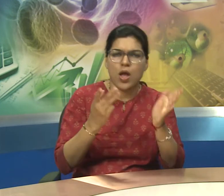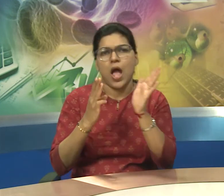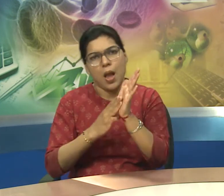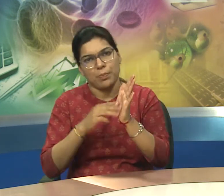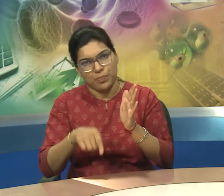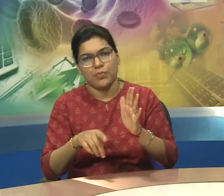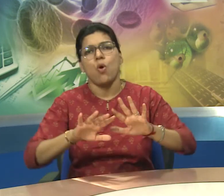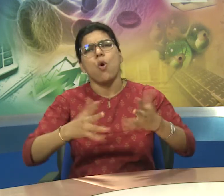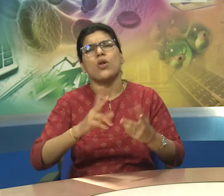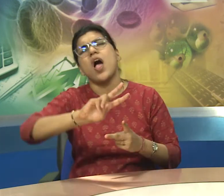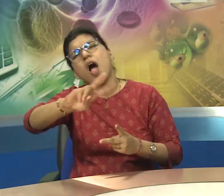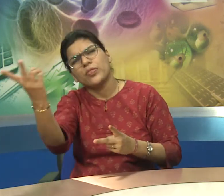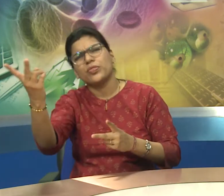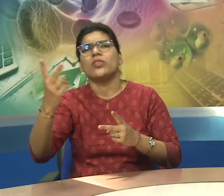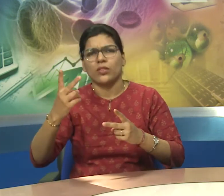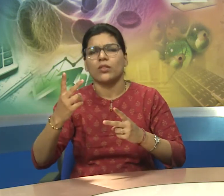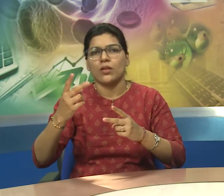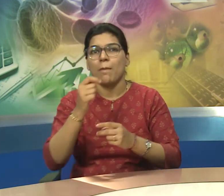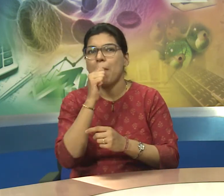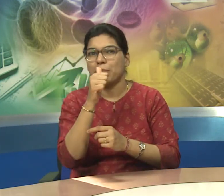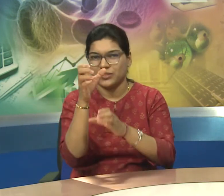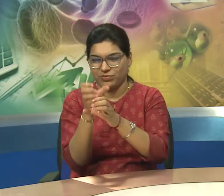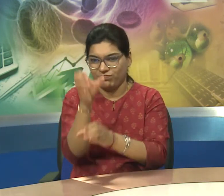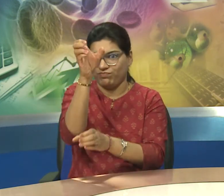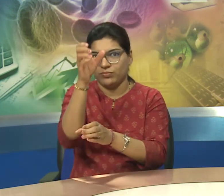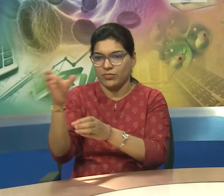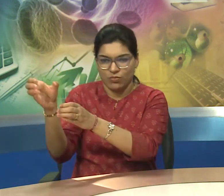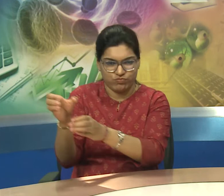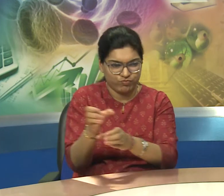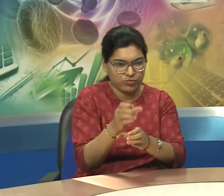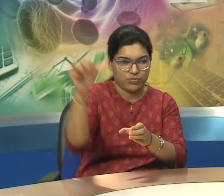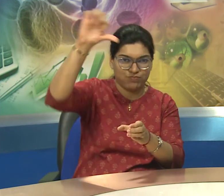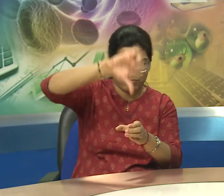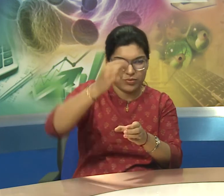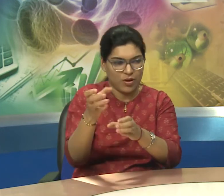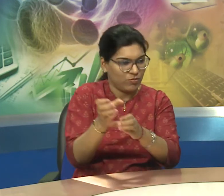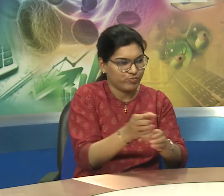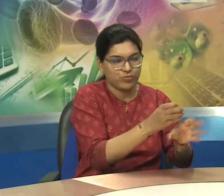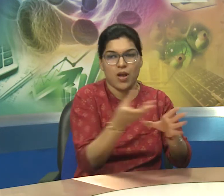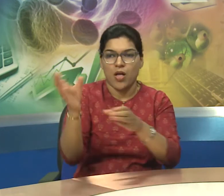Are called manufacturer or producers.